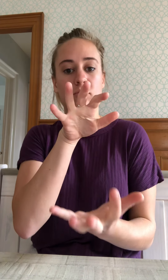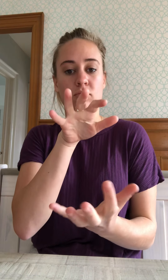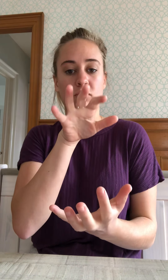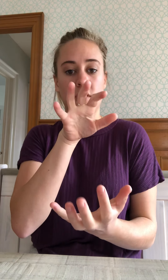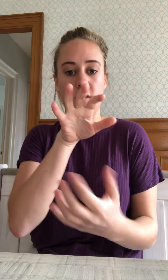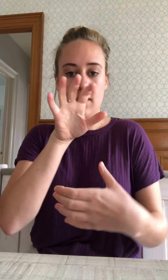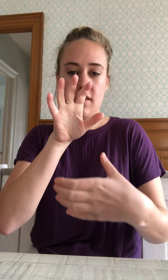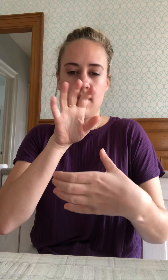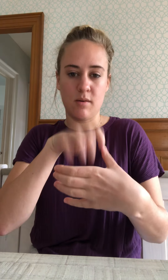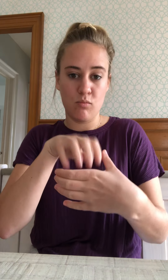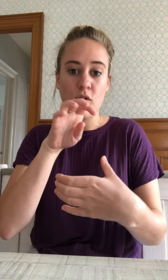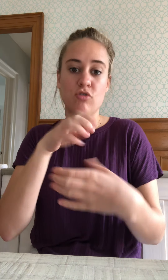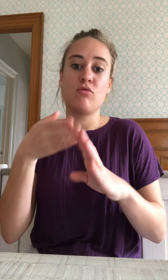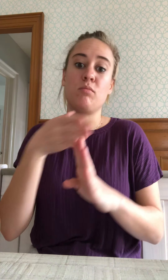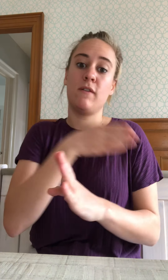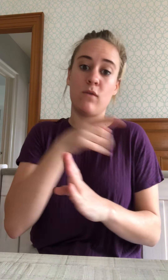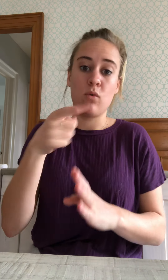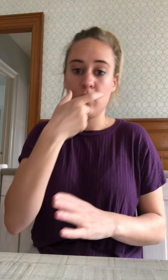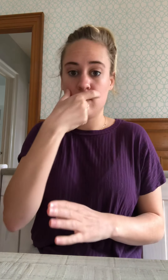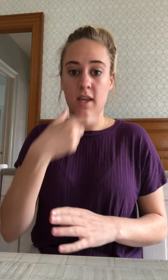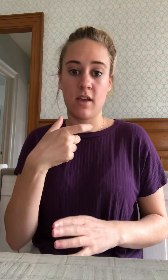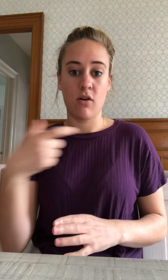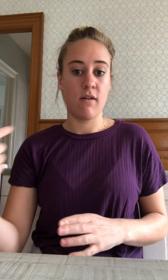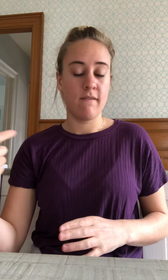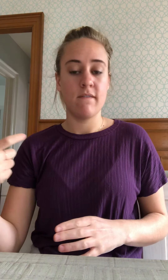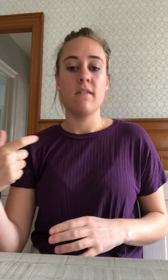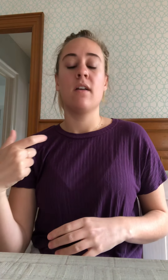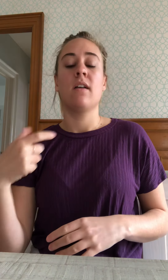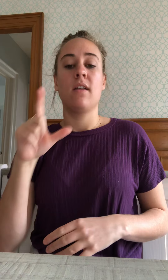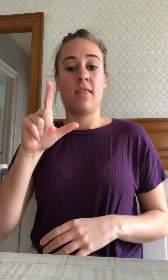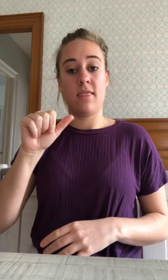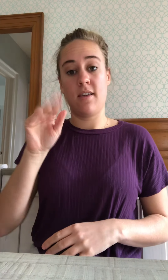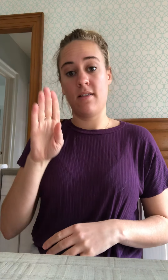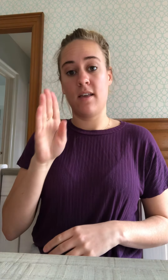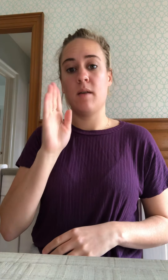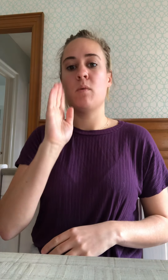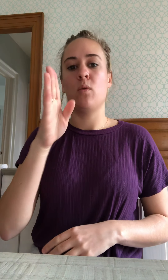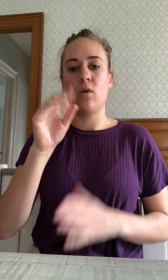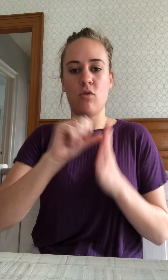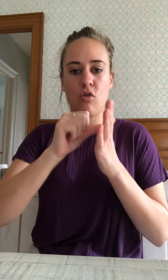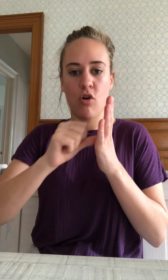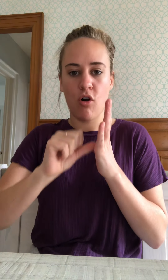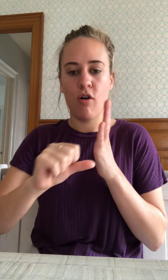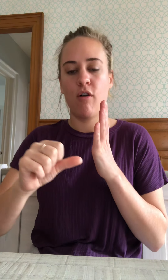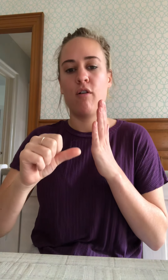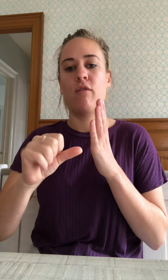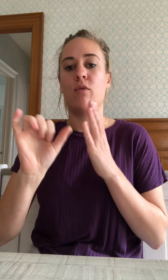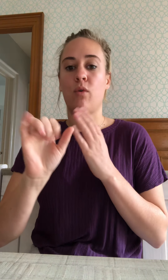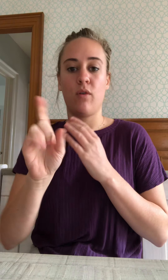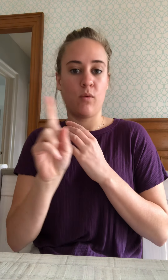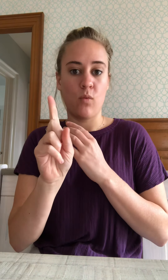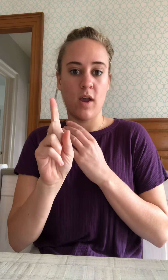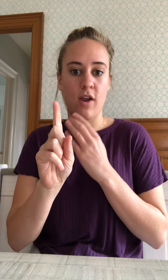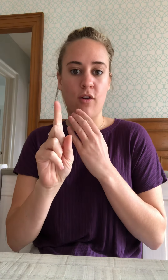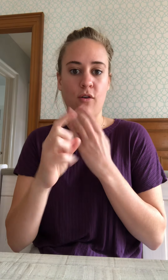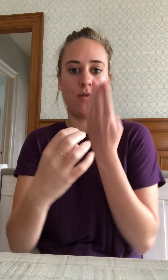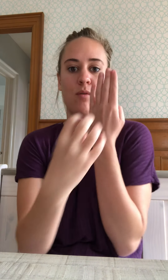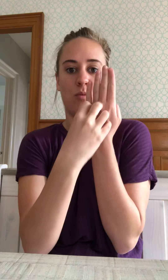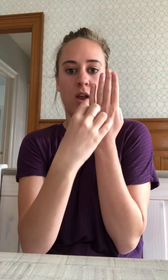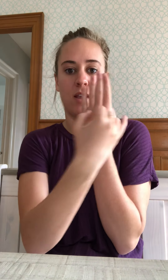The lab can carve the brackets and bands, fabricate the retainers over that. It's close